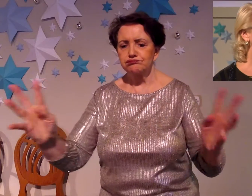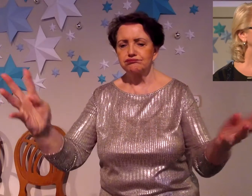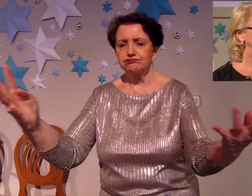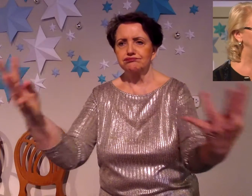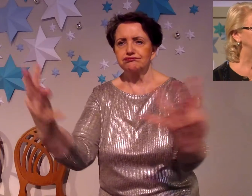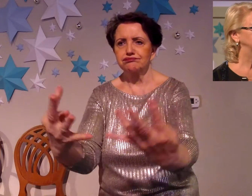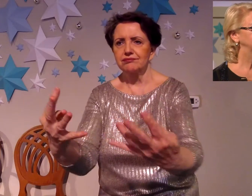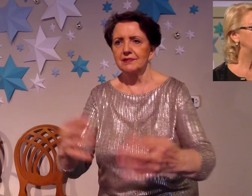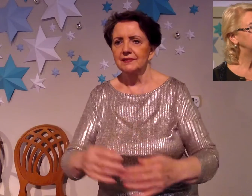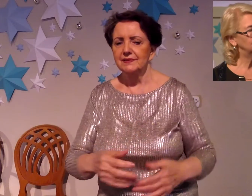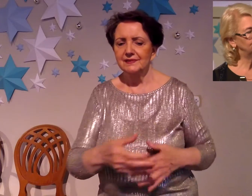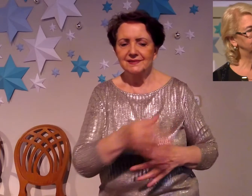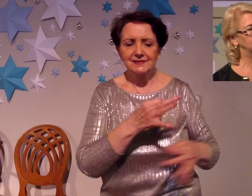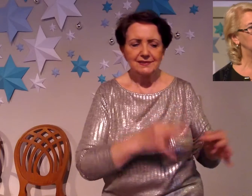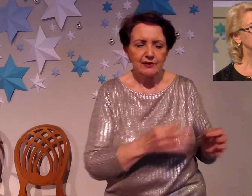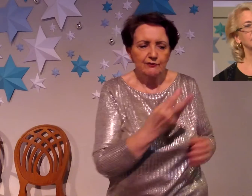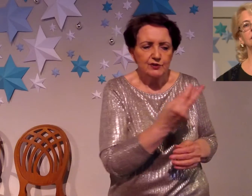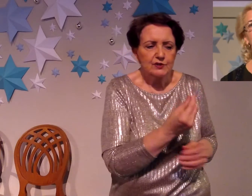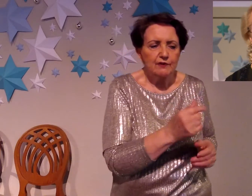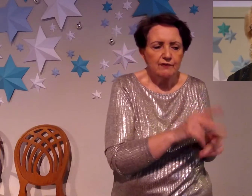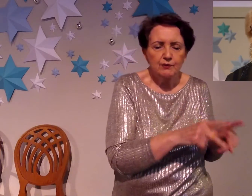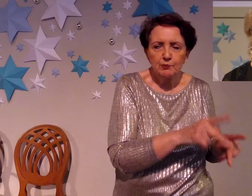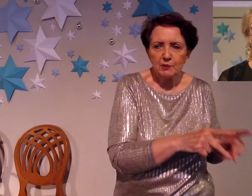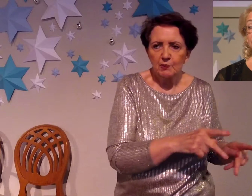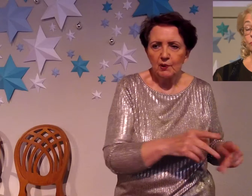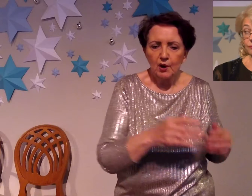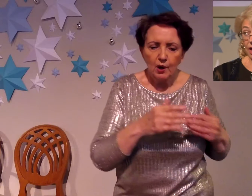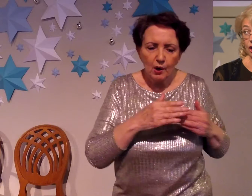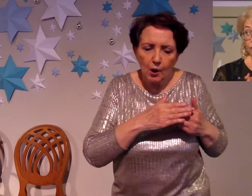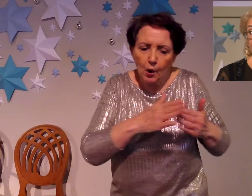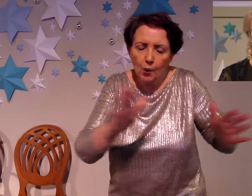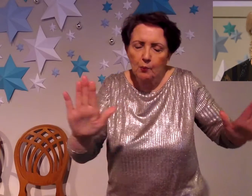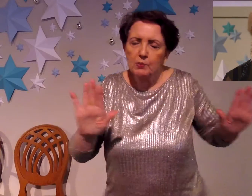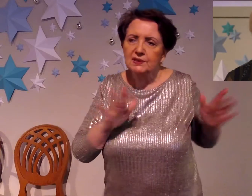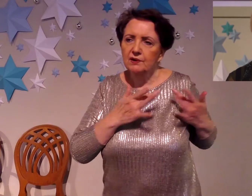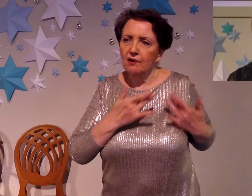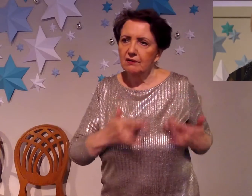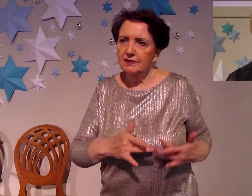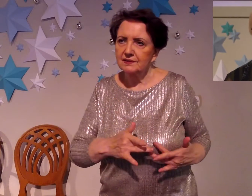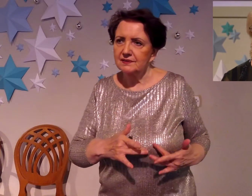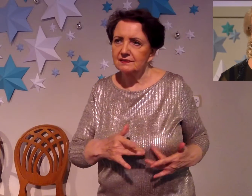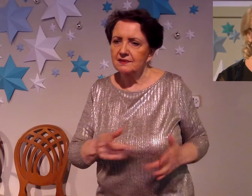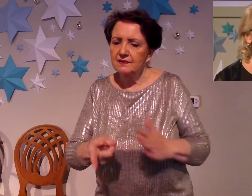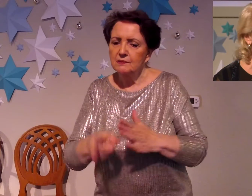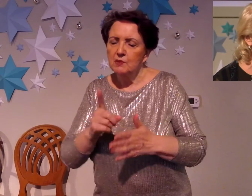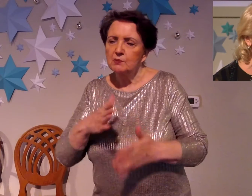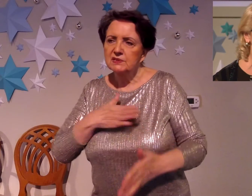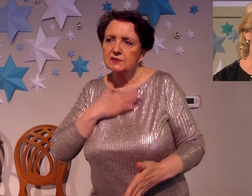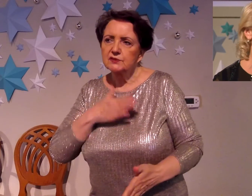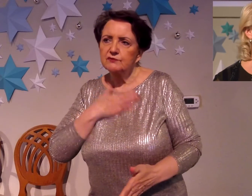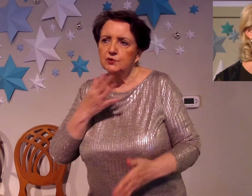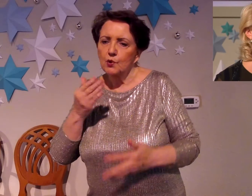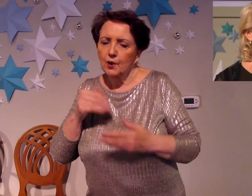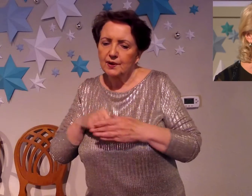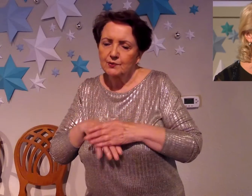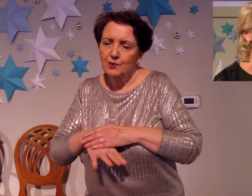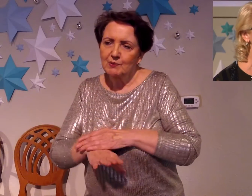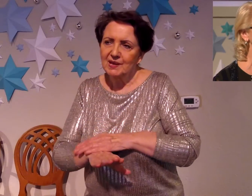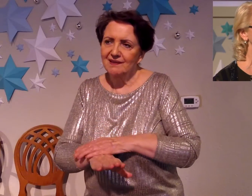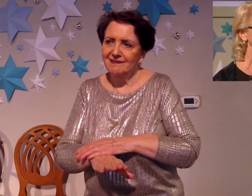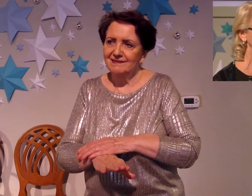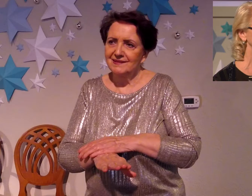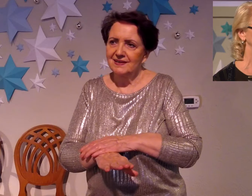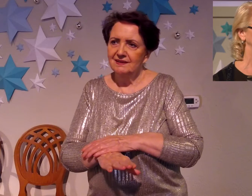we know and care about, right? Open-heartedness. And then those moments of joy creep in